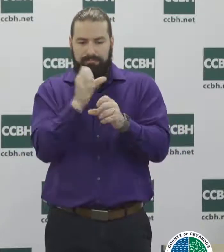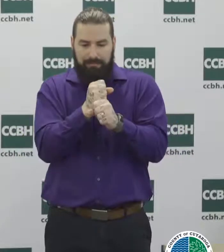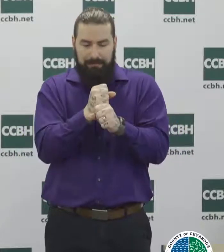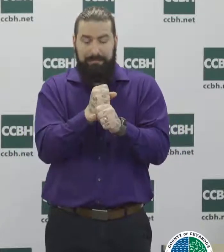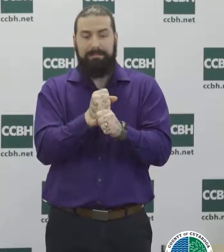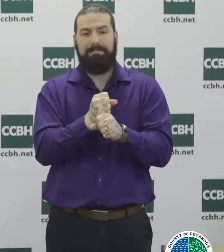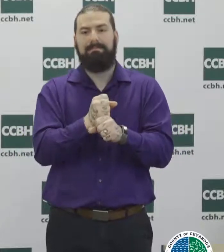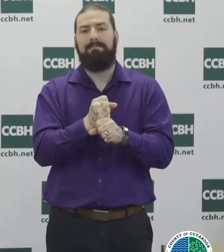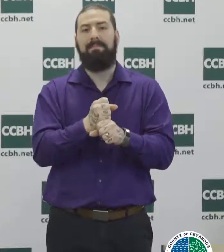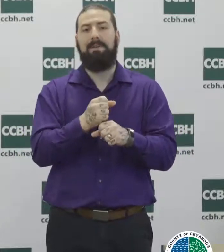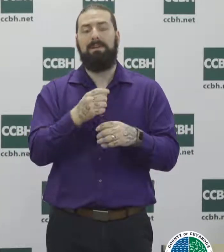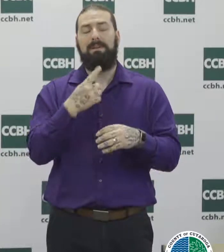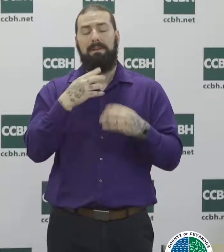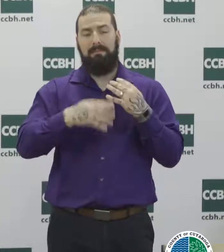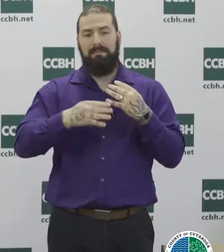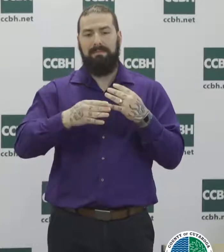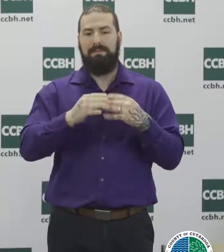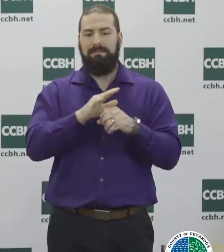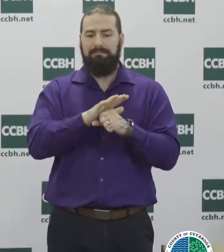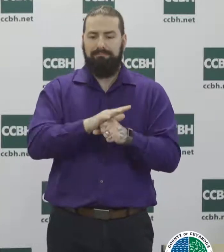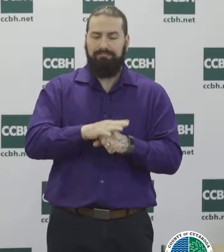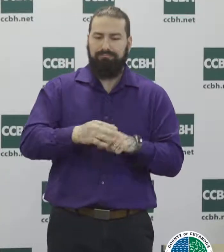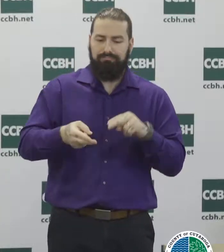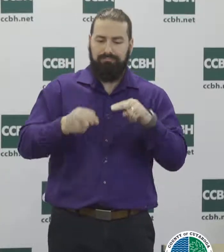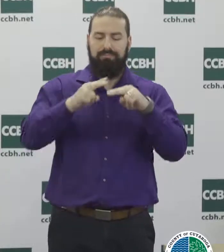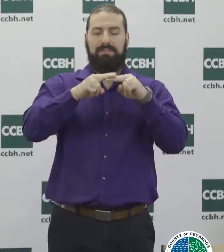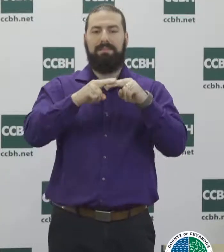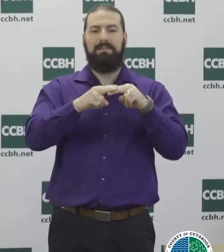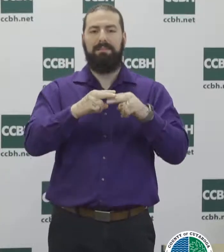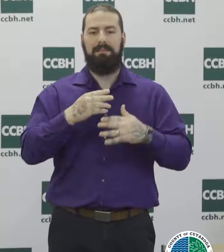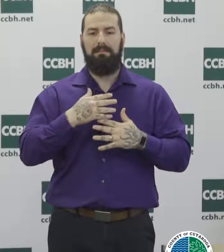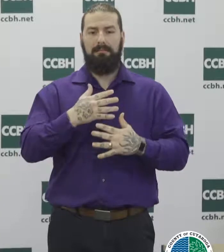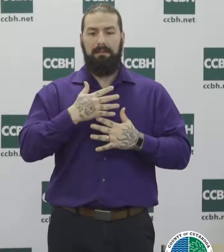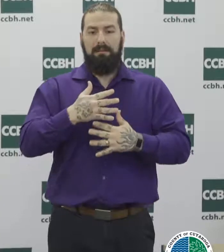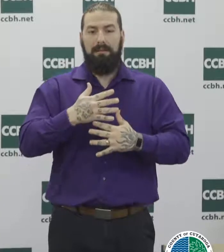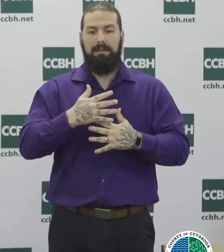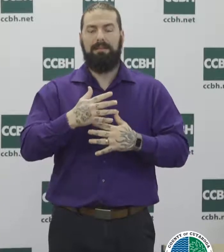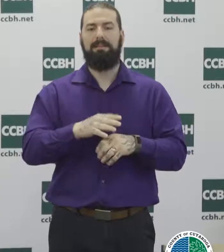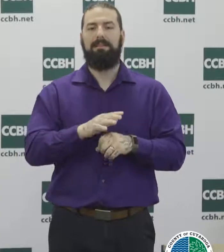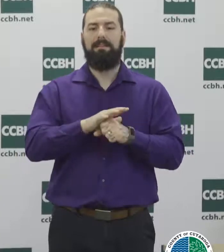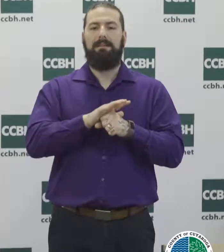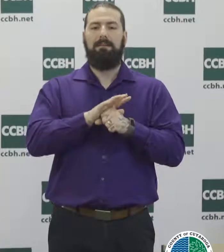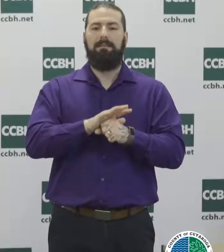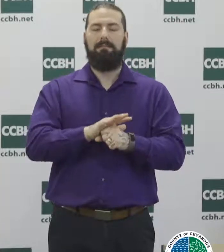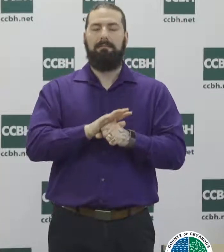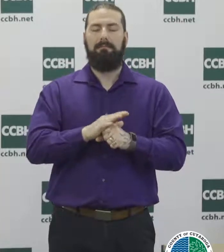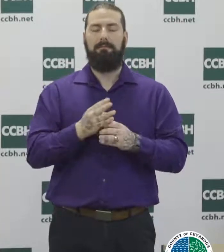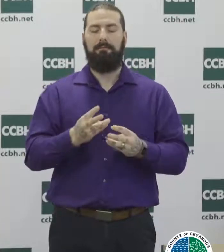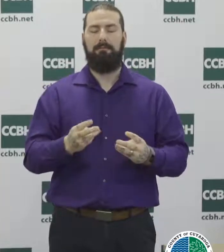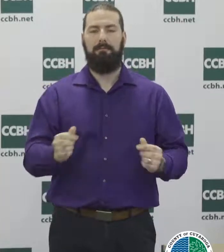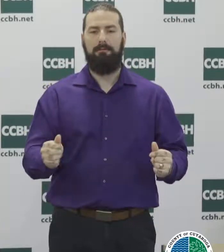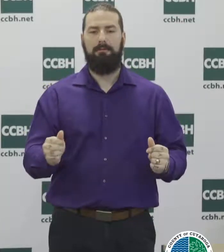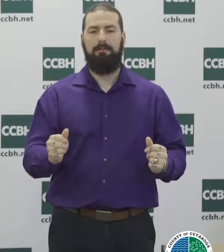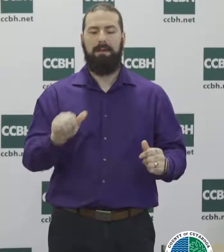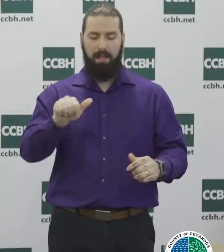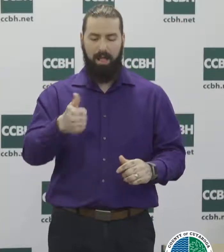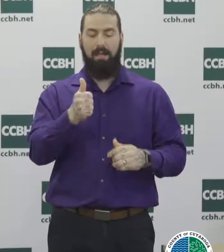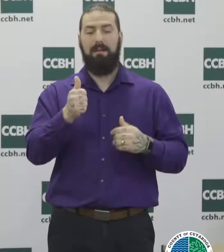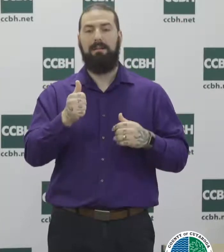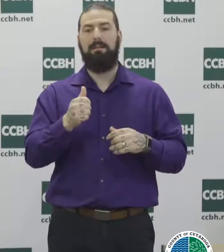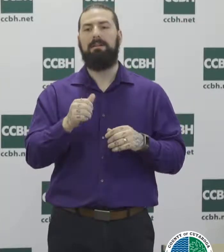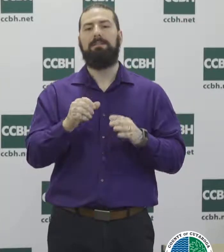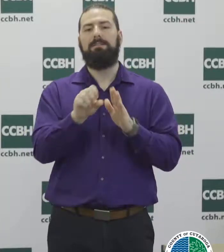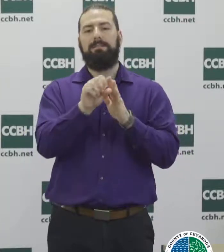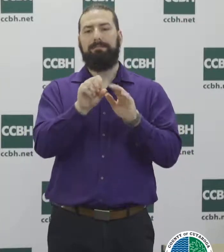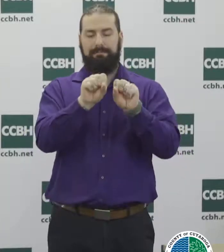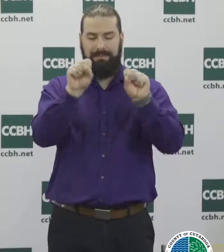breathing rates. When the stressor goes away, another system then works to bring down all those body